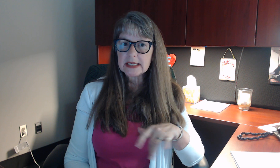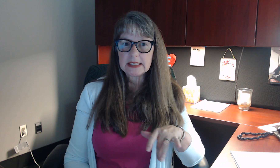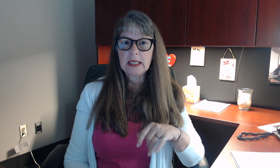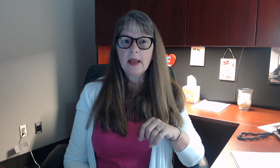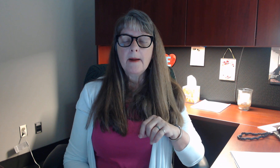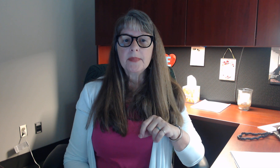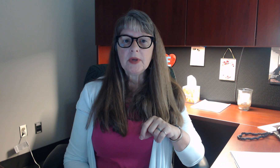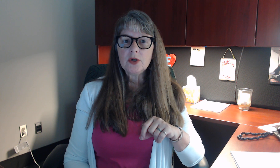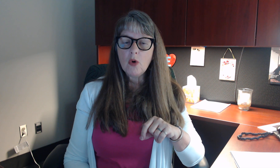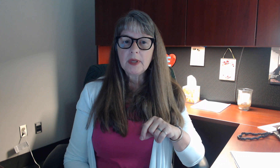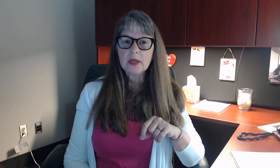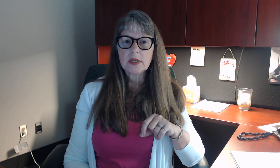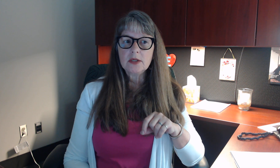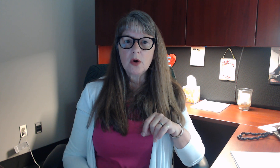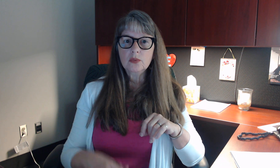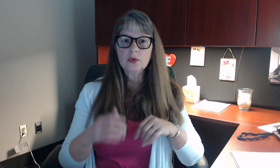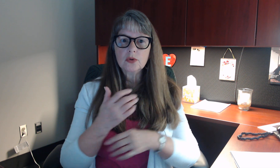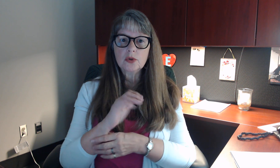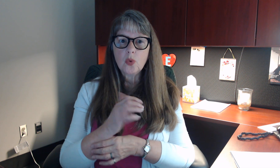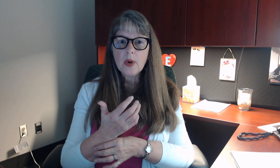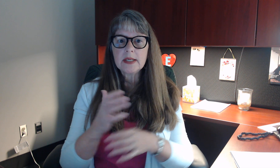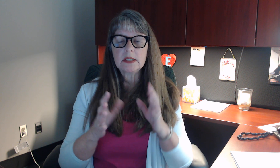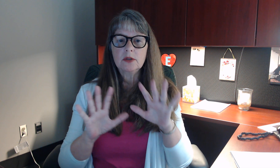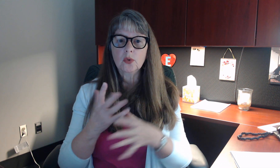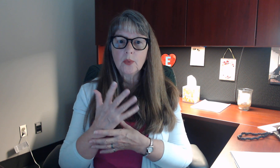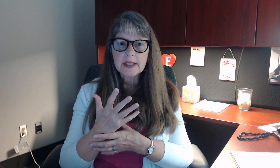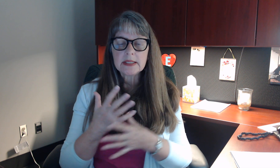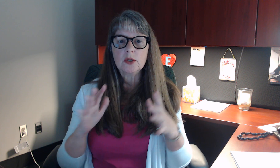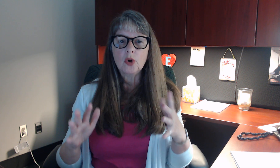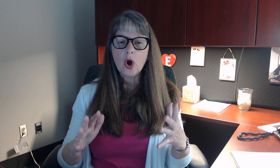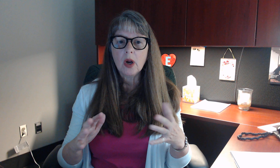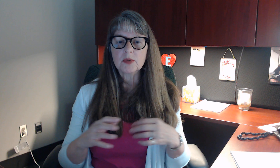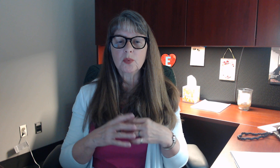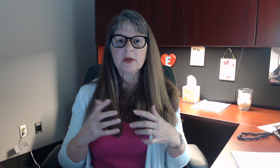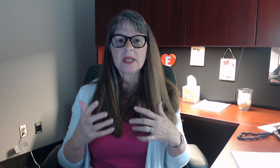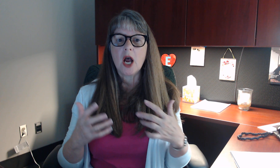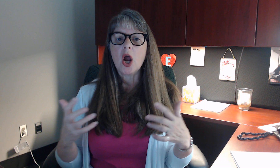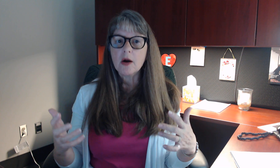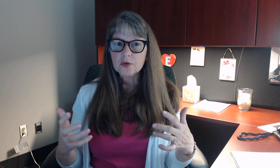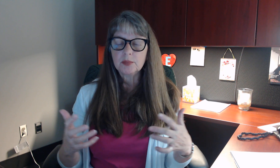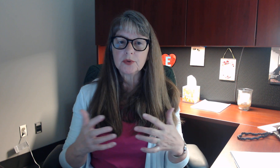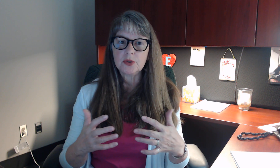tendency. But they don't, because they don't twist their wrist and their arms to where it's uncomfortable to do